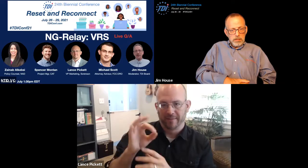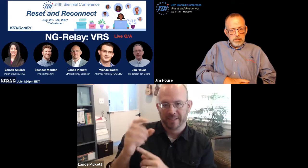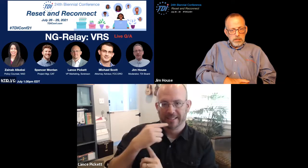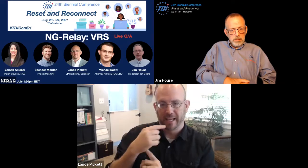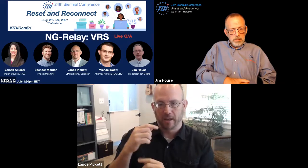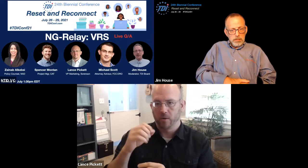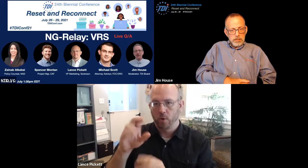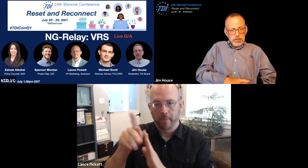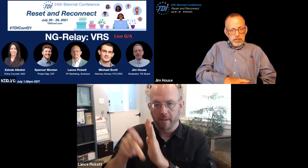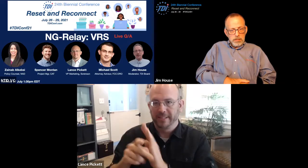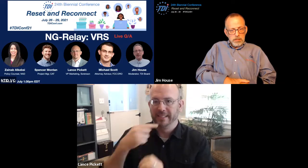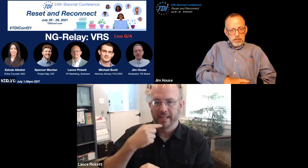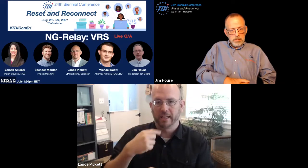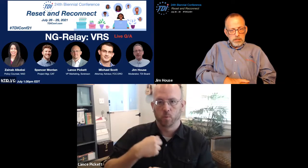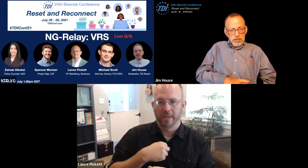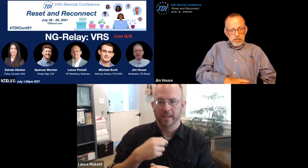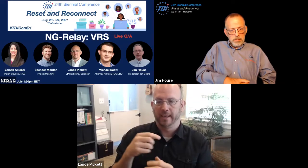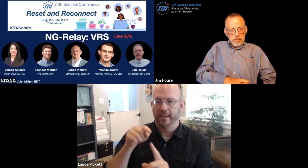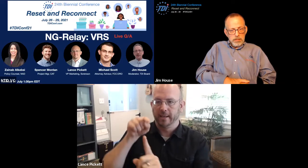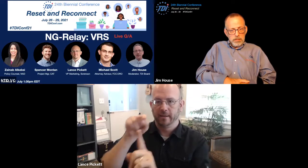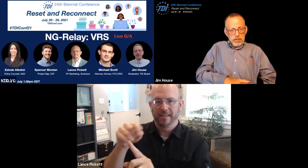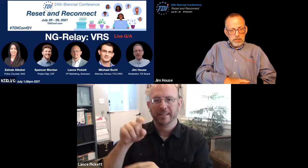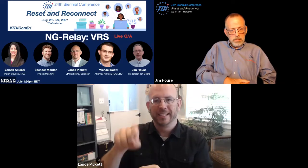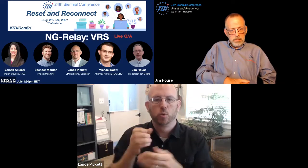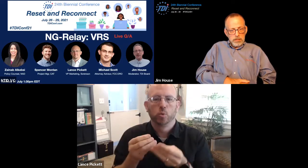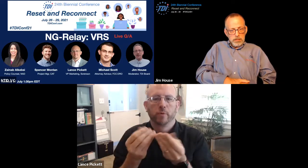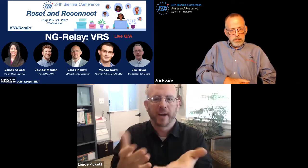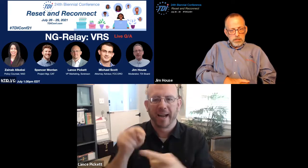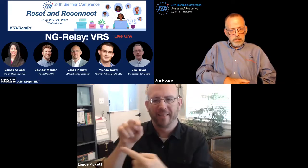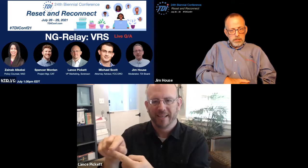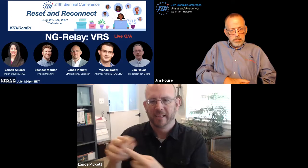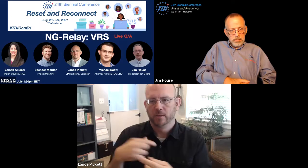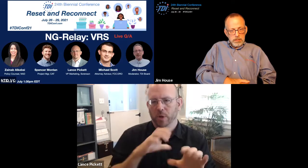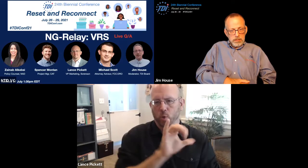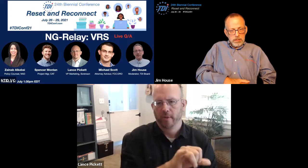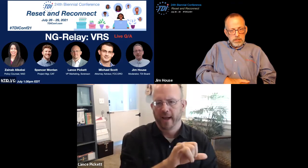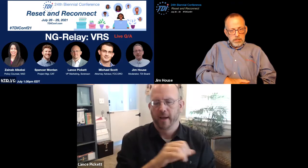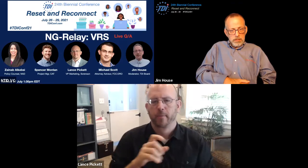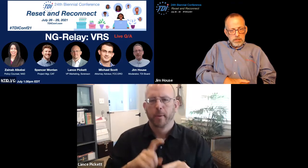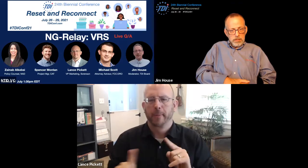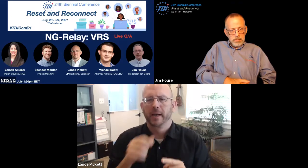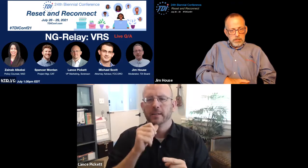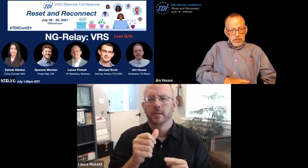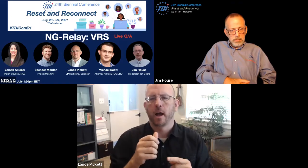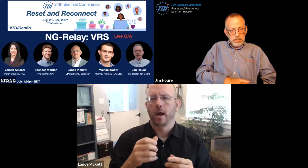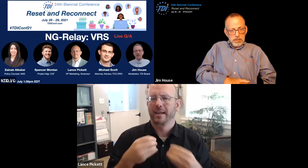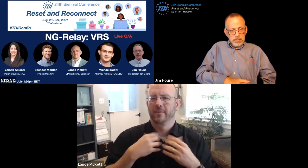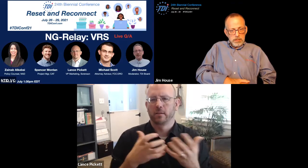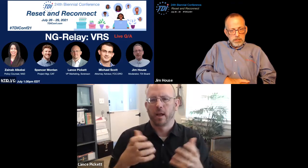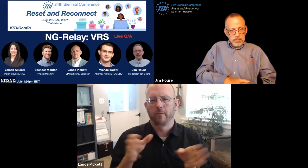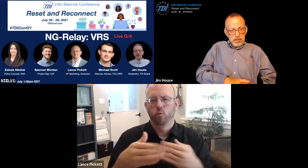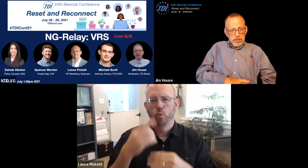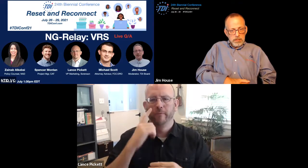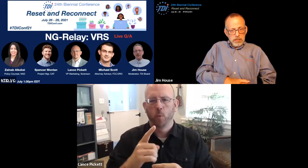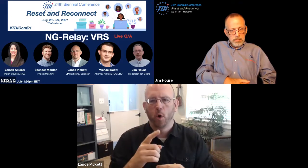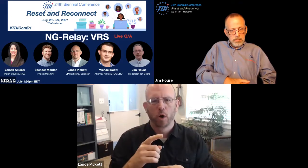specific innovation things, what the FCC says or what the policy says. We need to provide this, so that's what we do.